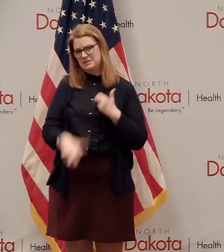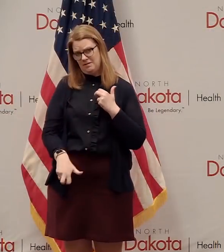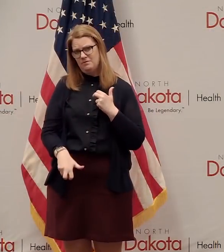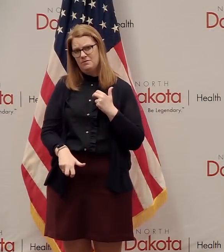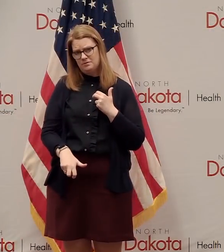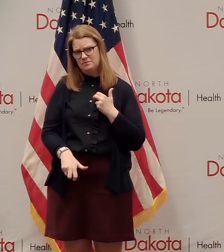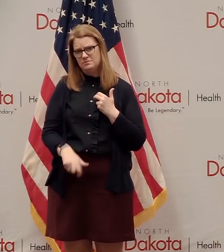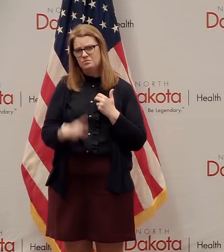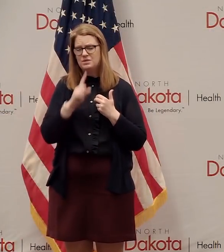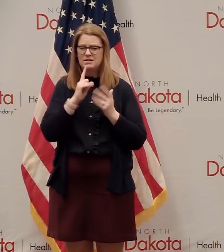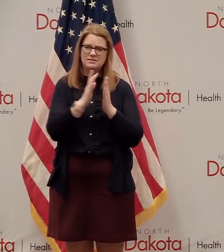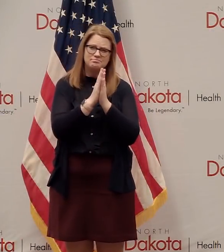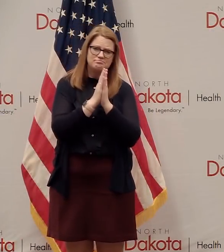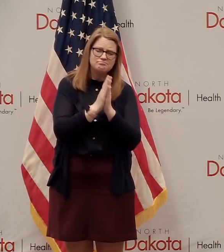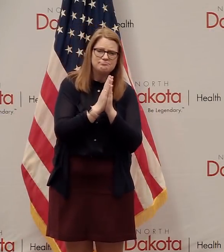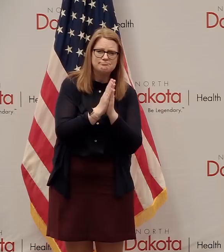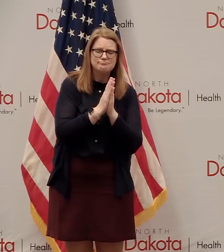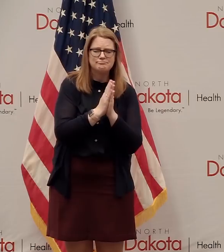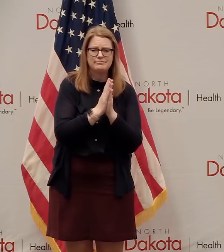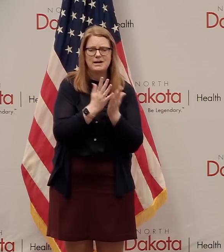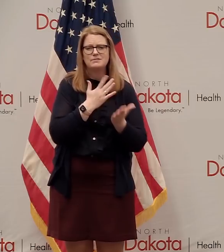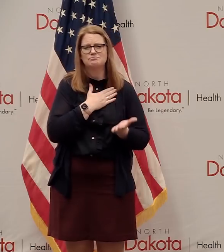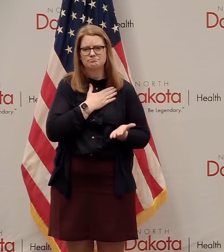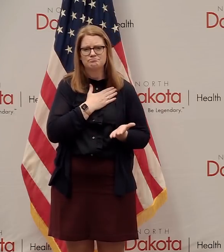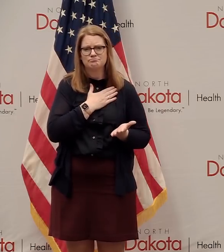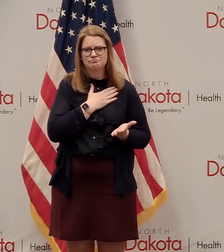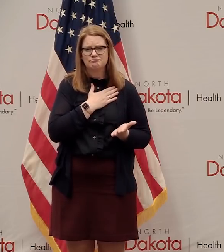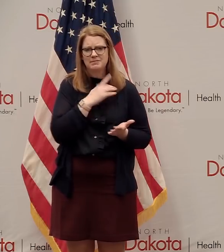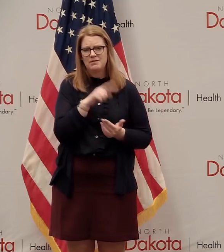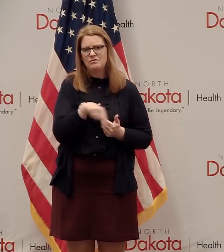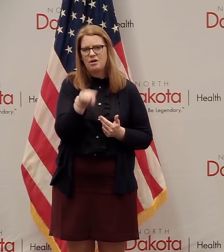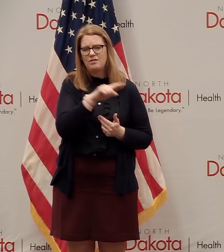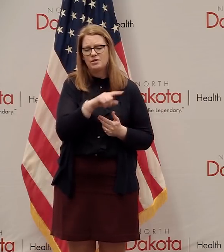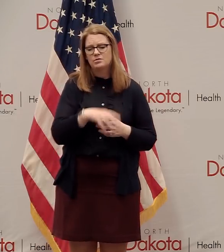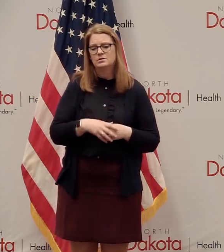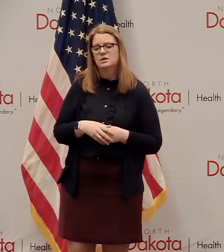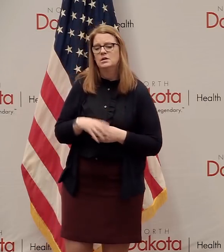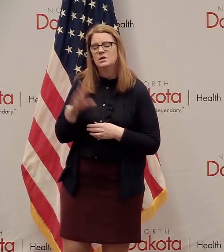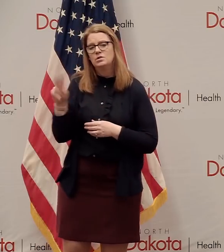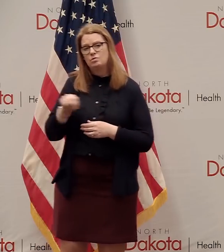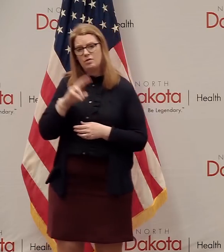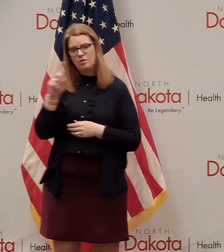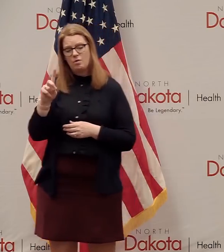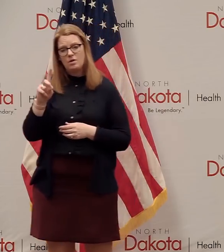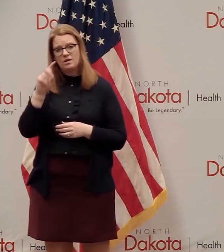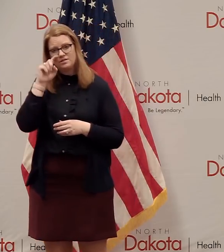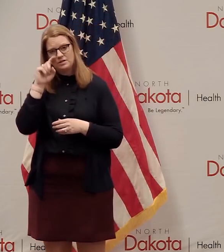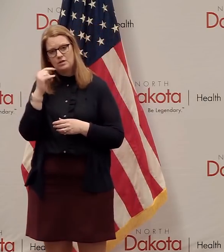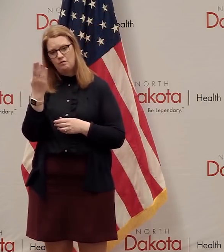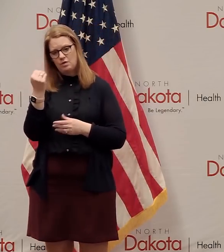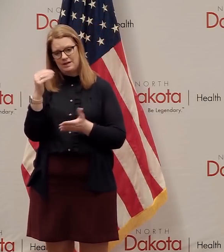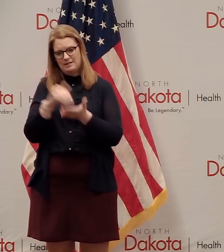of these from your loss. North Dakota has conducted